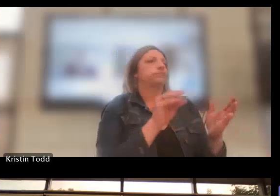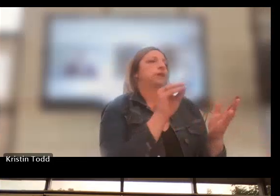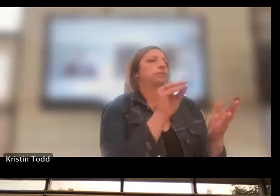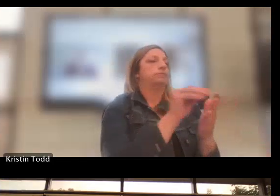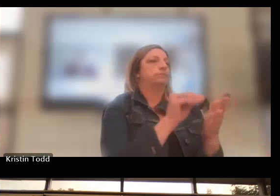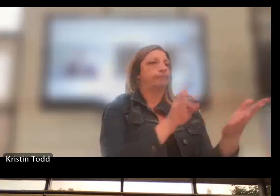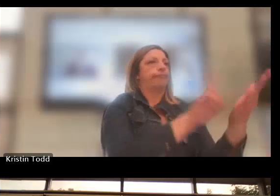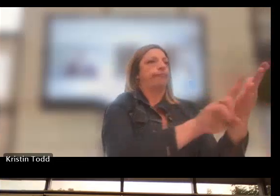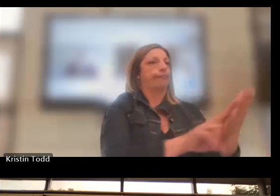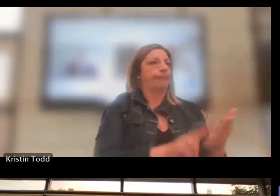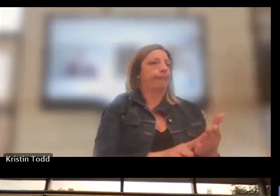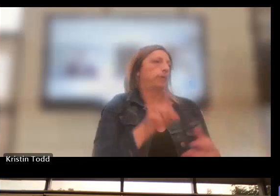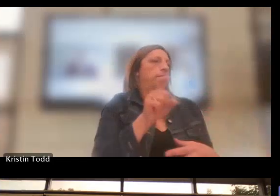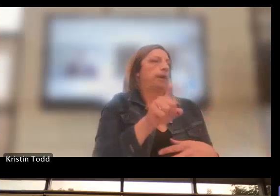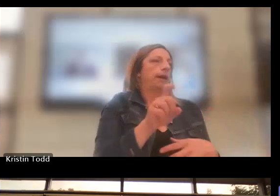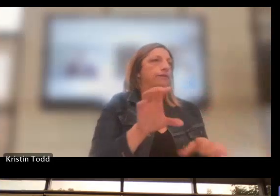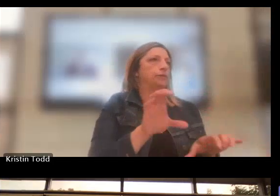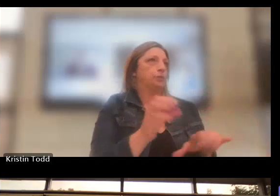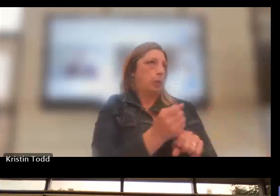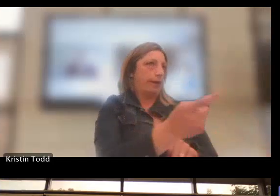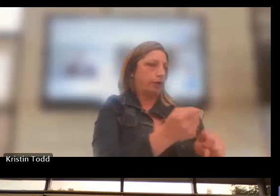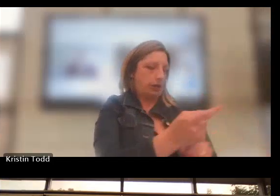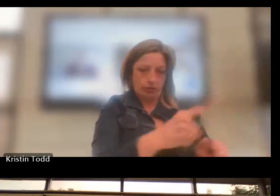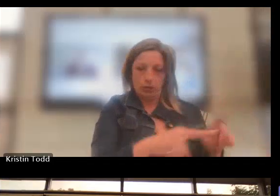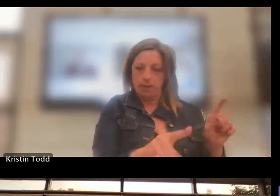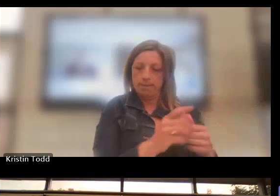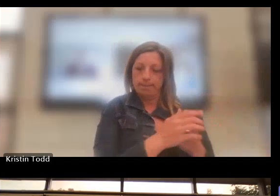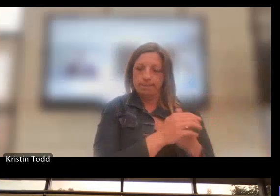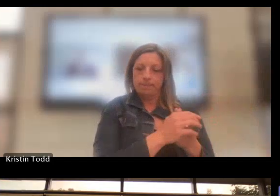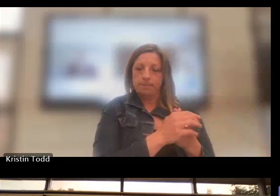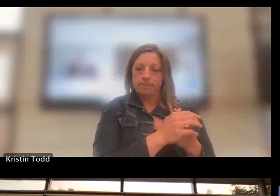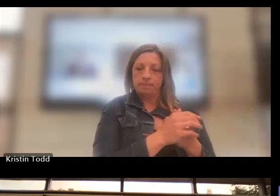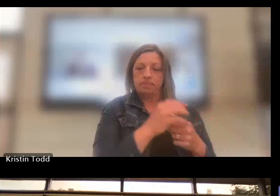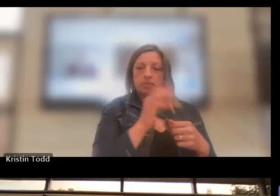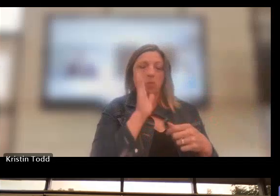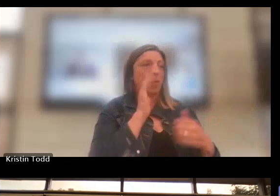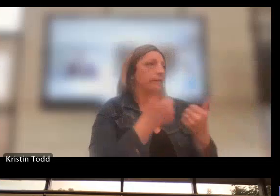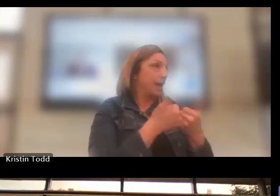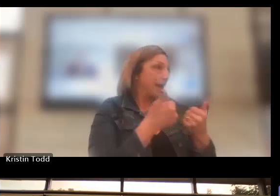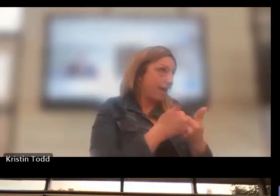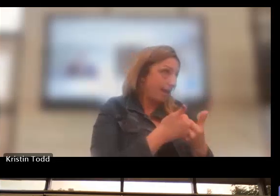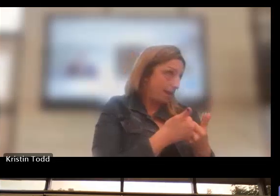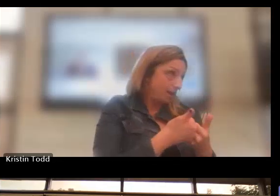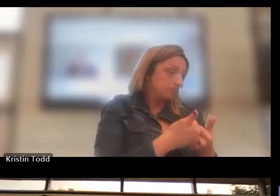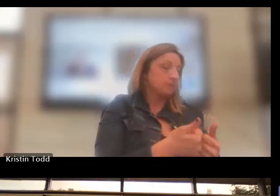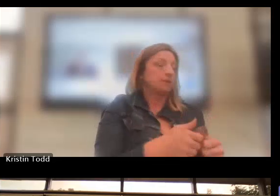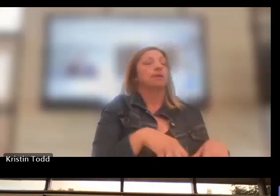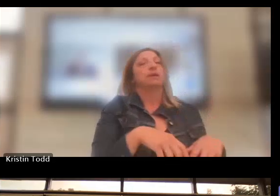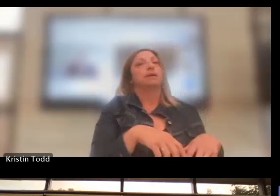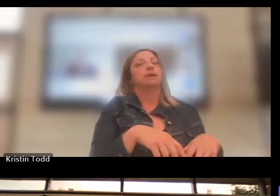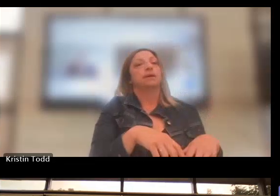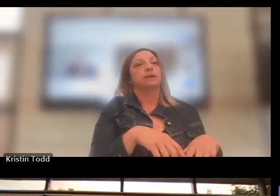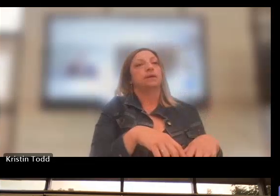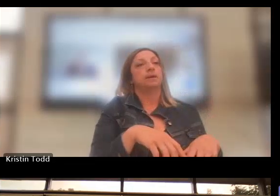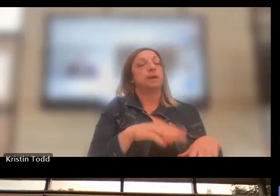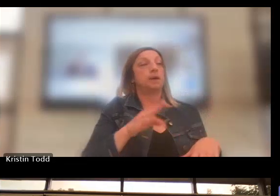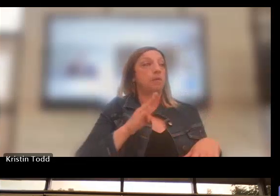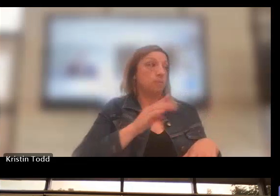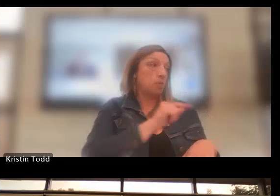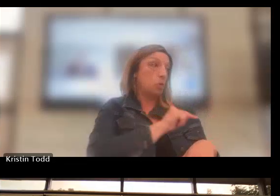have the same thing. We've got registration, paperwork, everything that we have to do, that's going to be the same. We also are going to have